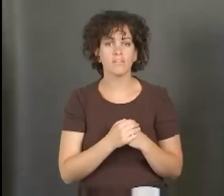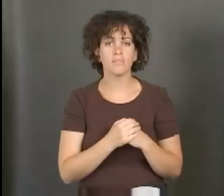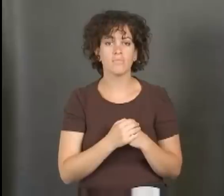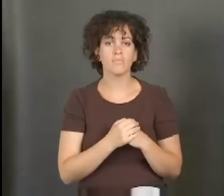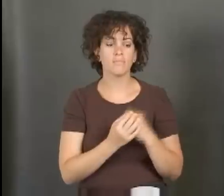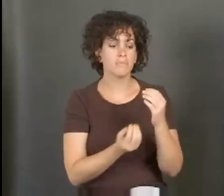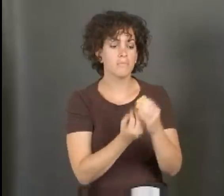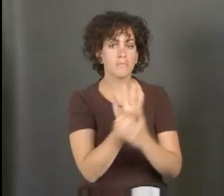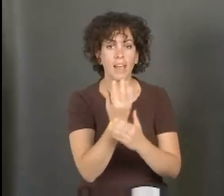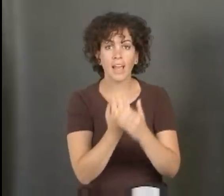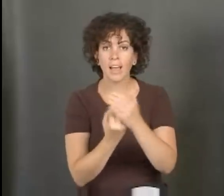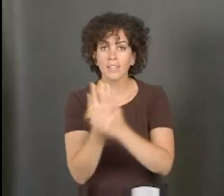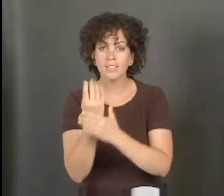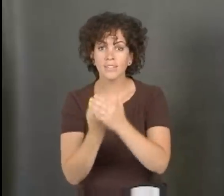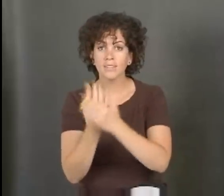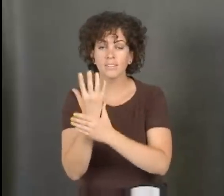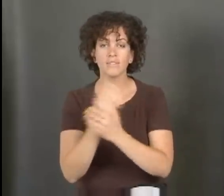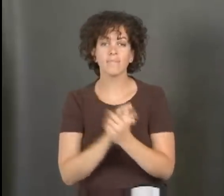Flowers. Plants.